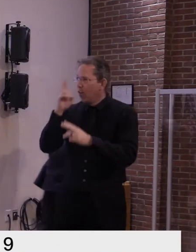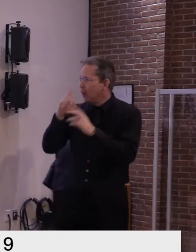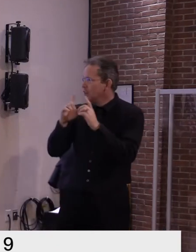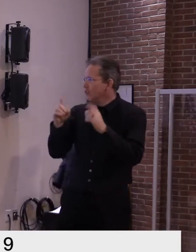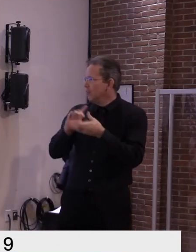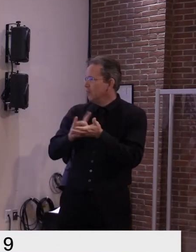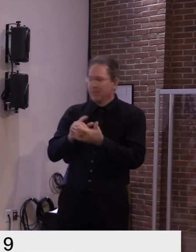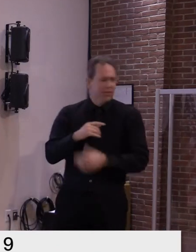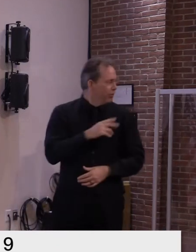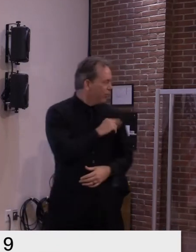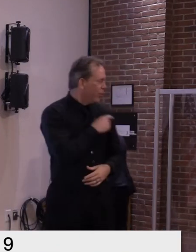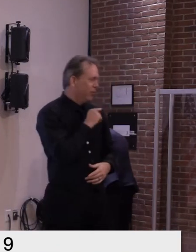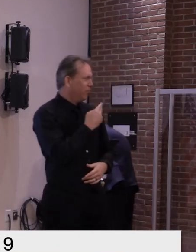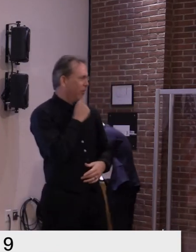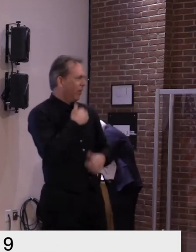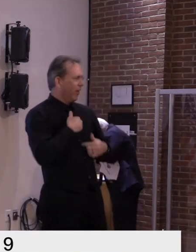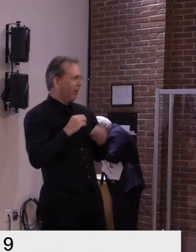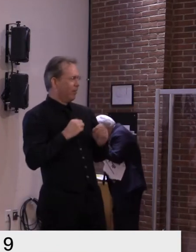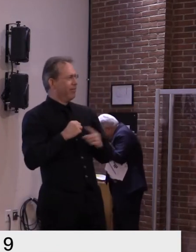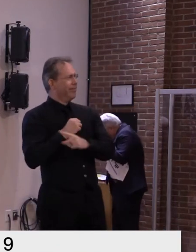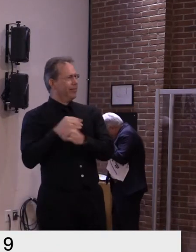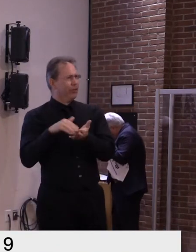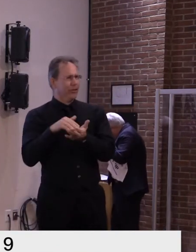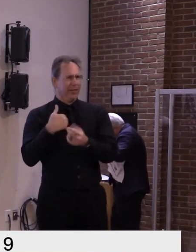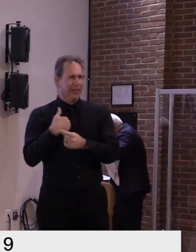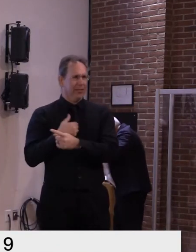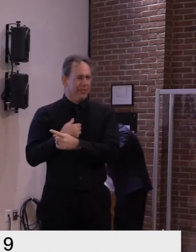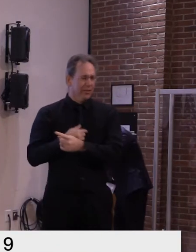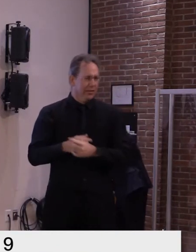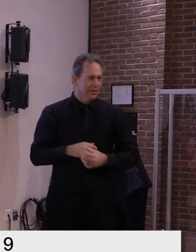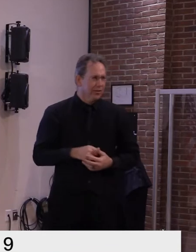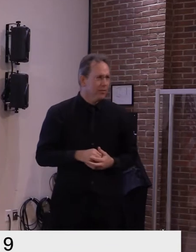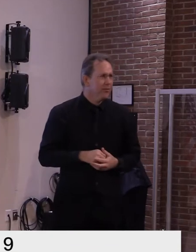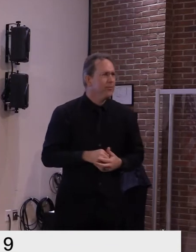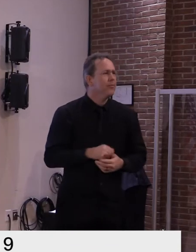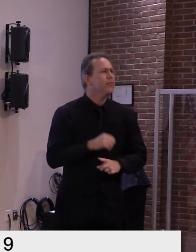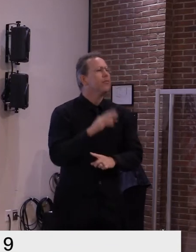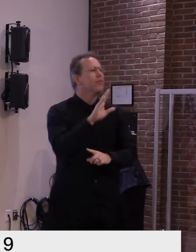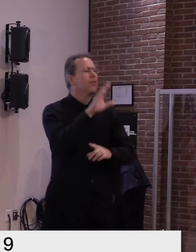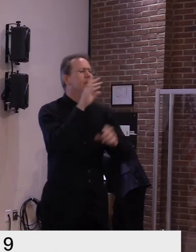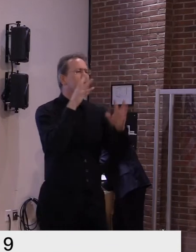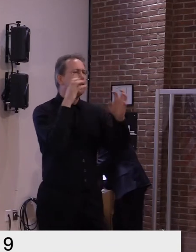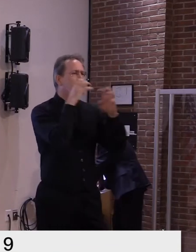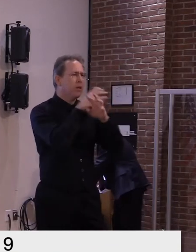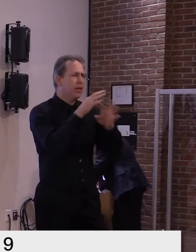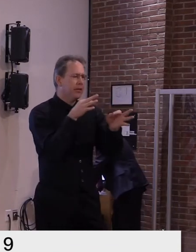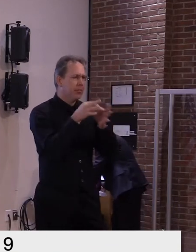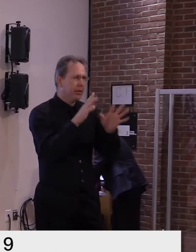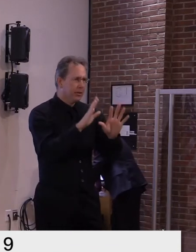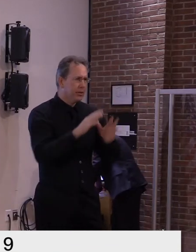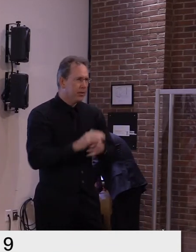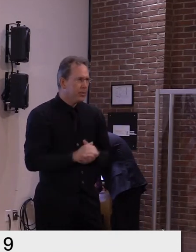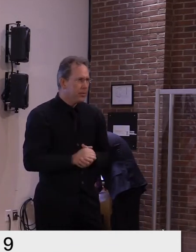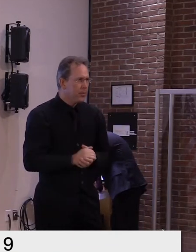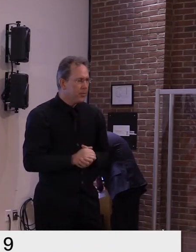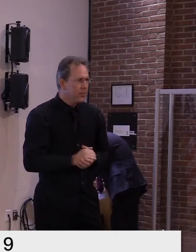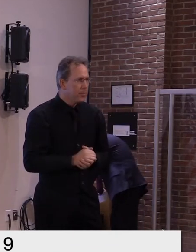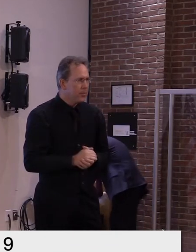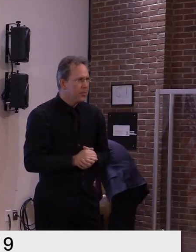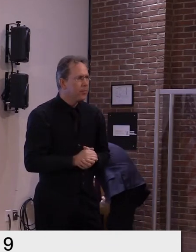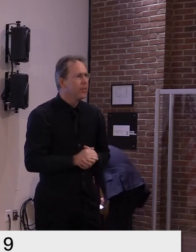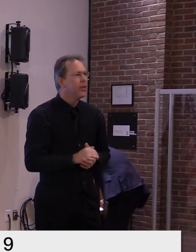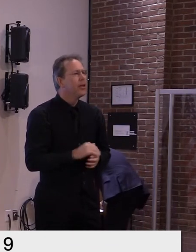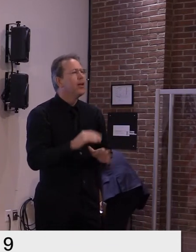Yeah, Mike, obviously this is complex, and it would be premature to give any kind of